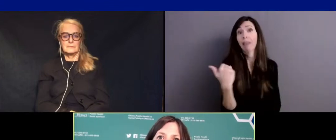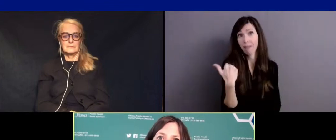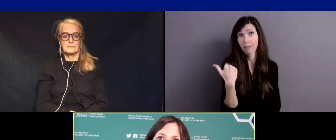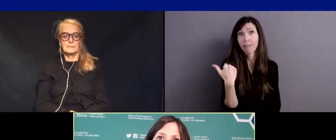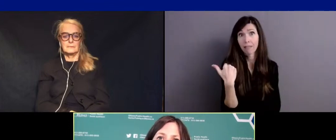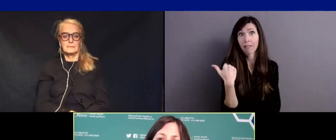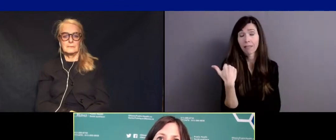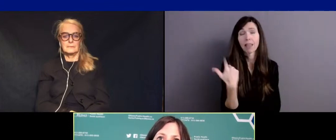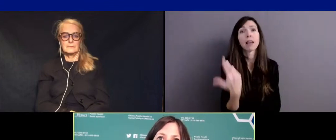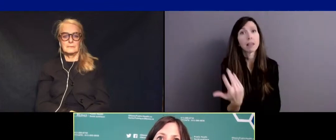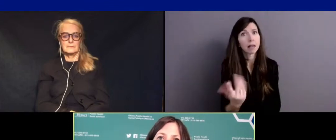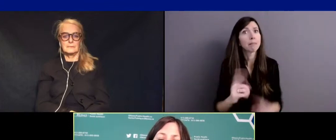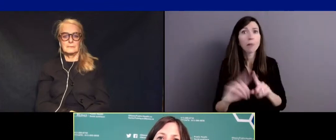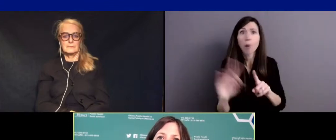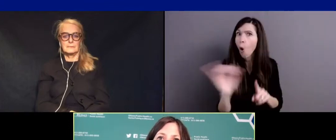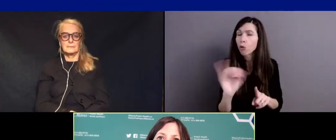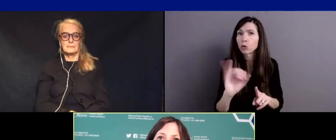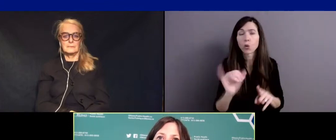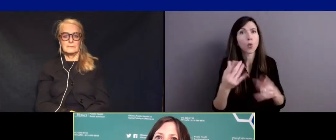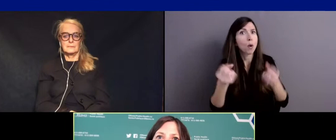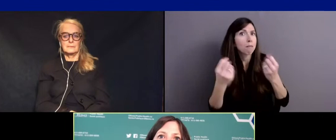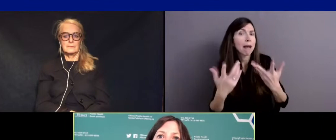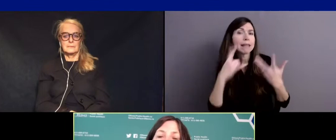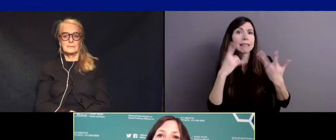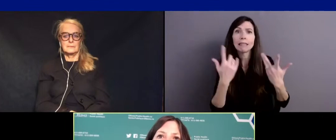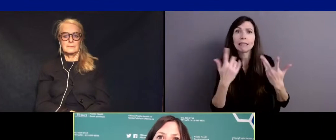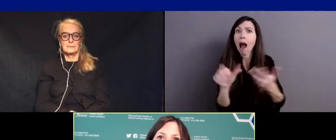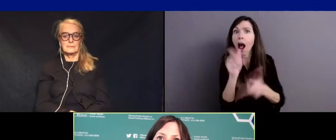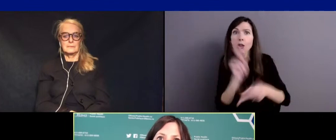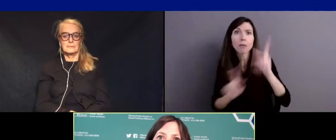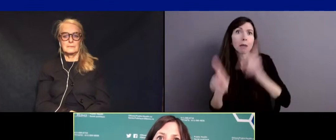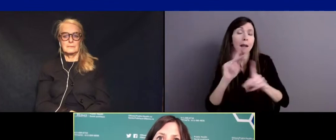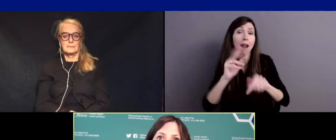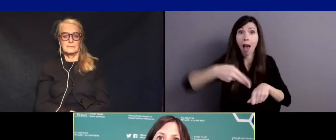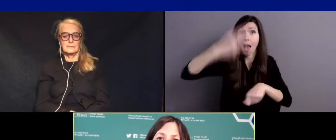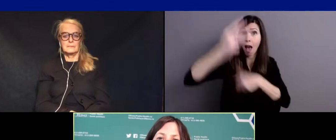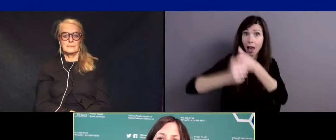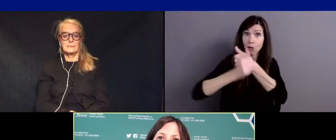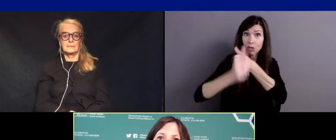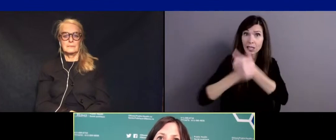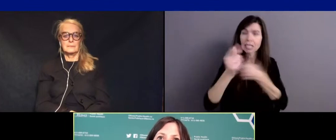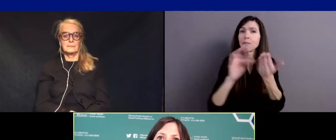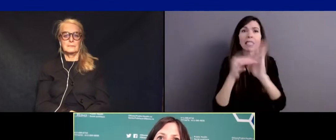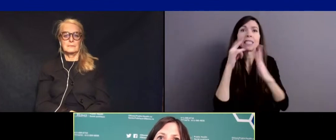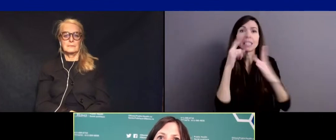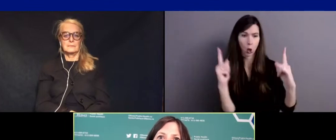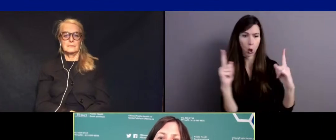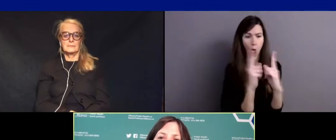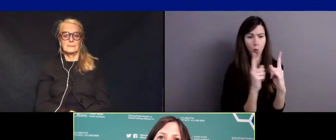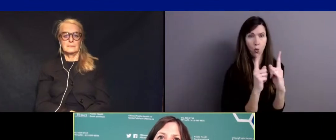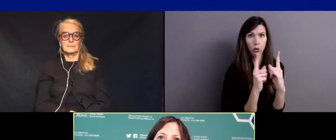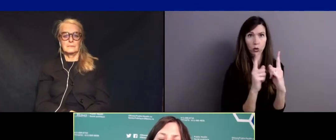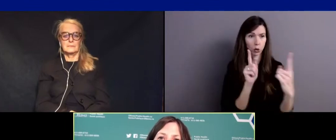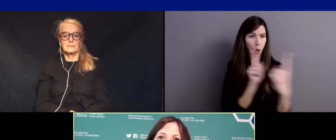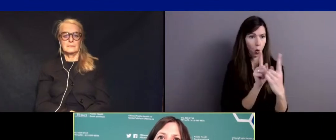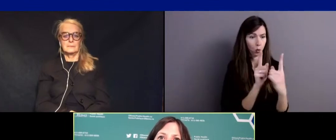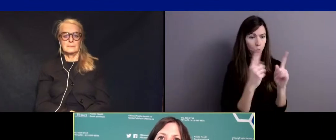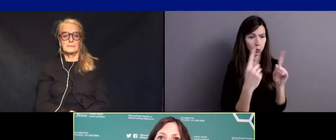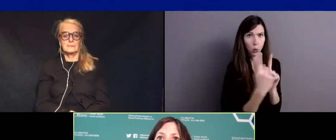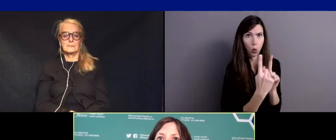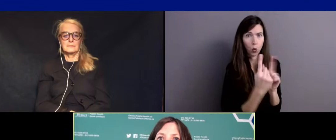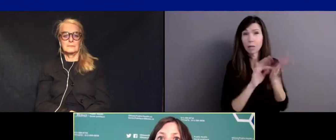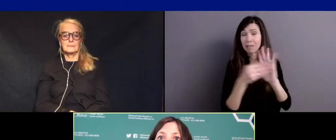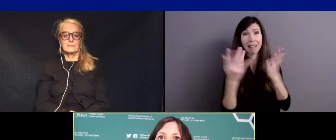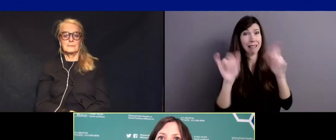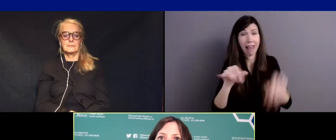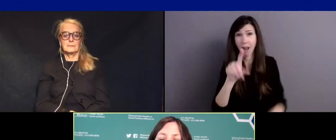of high risk contacts is hundreds and hundreds. So that this is the people that we have